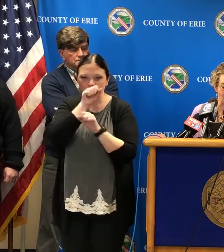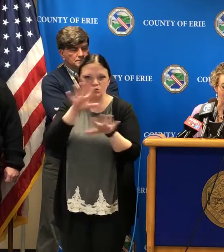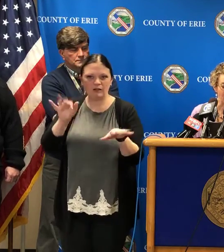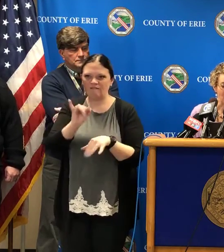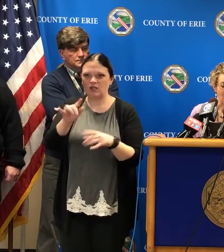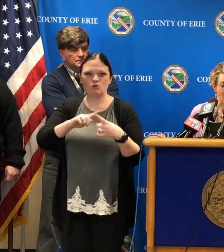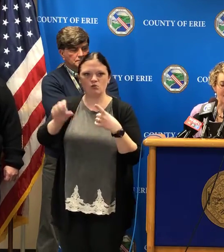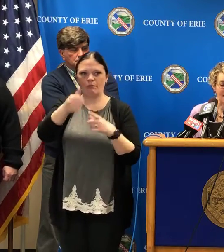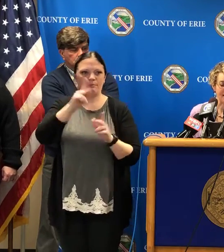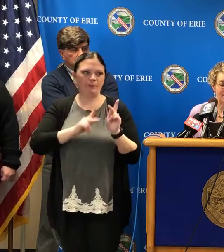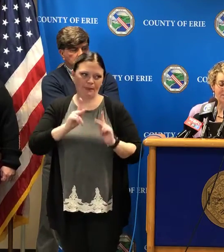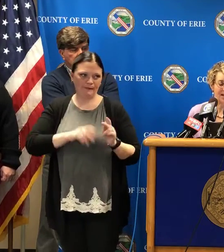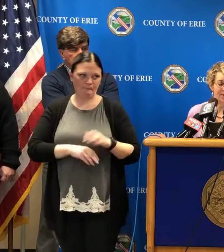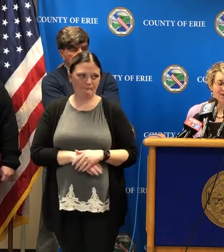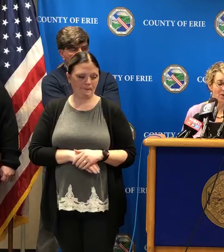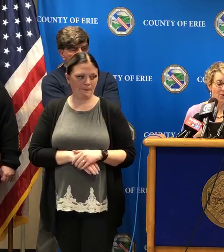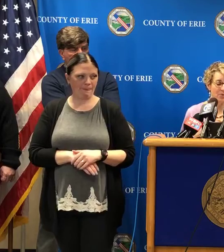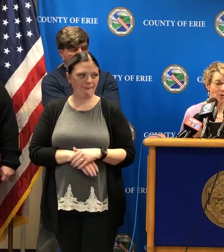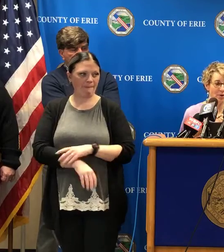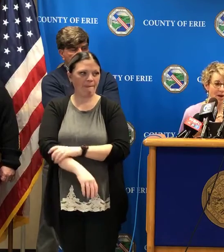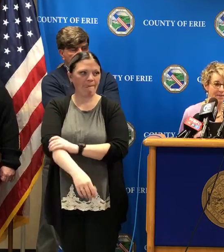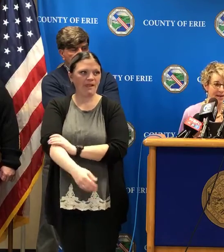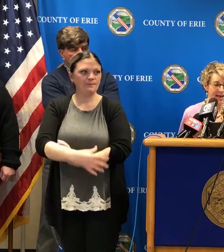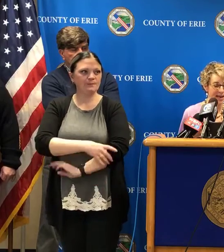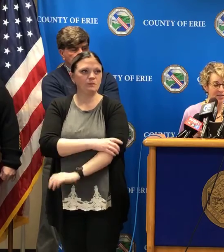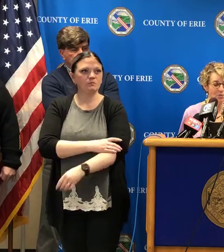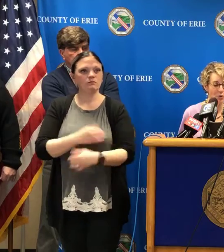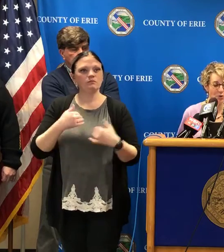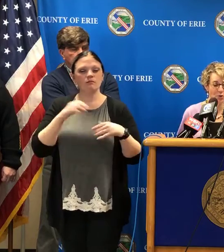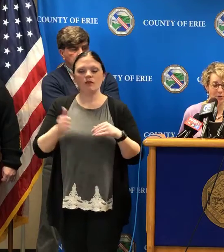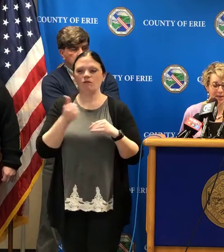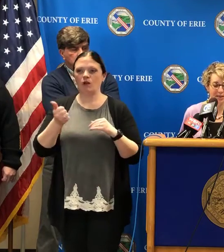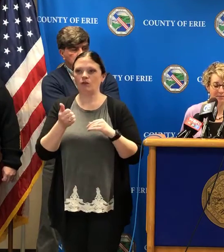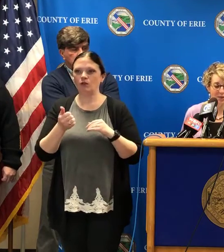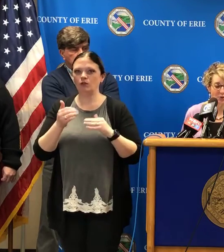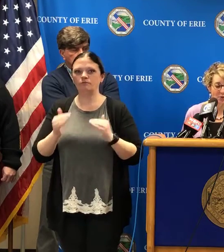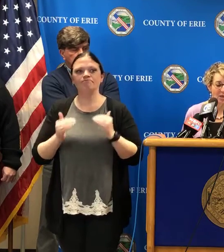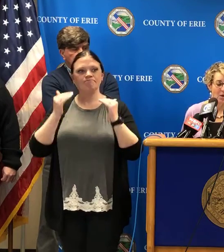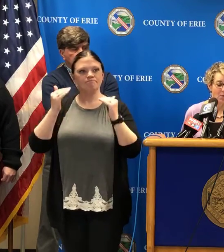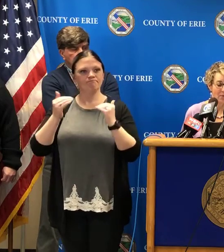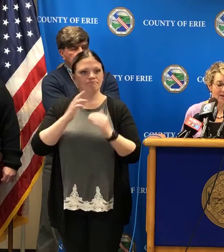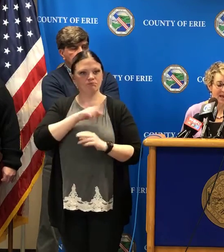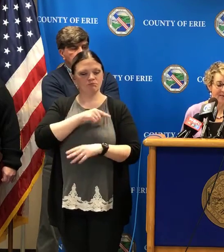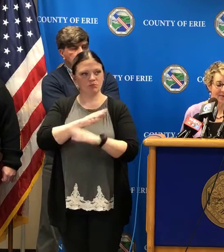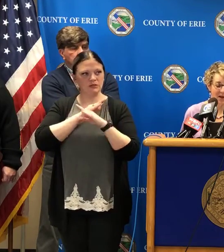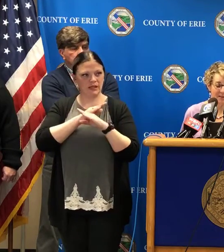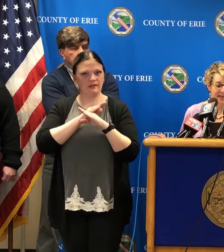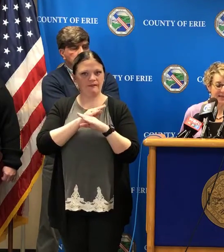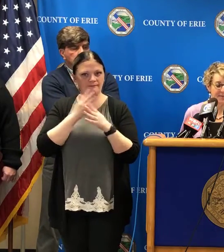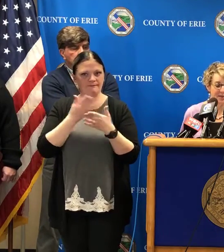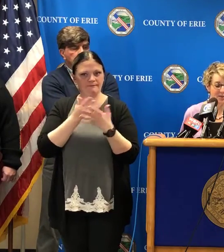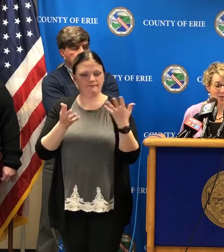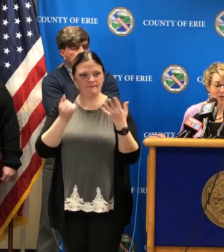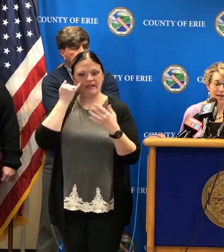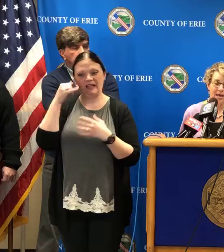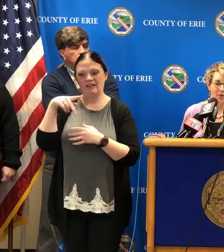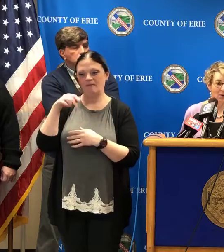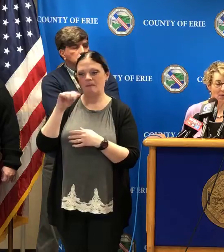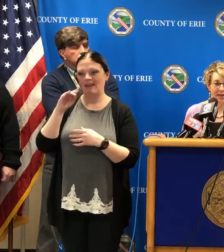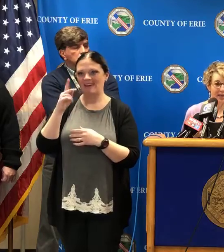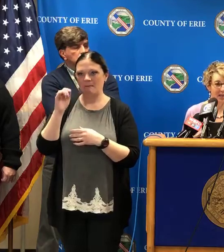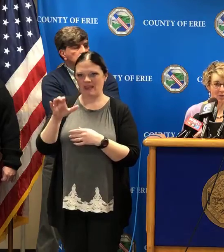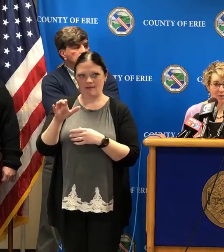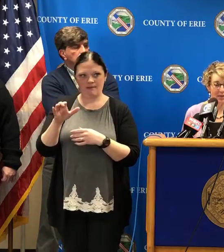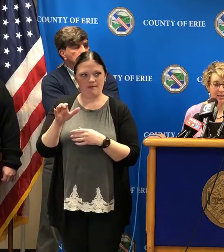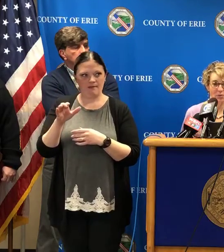people. And then we have other more enhanced personal protective measures when we have a pandemic. So, you